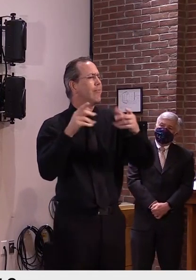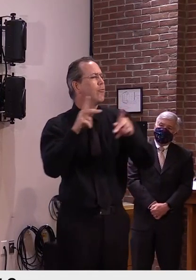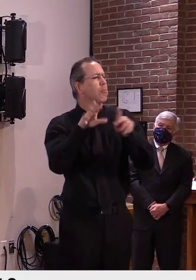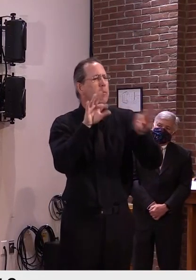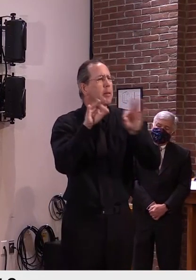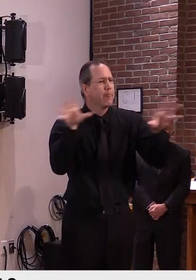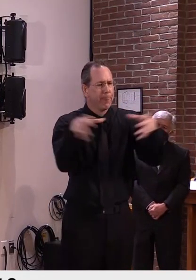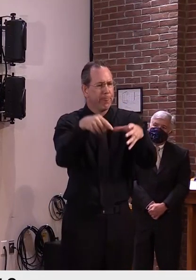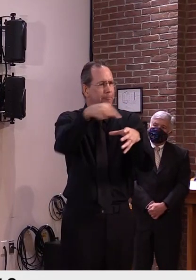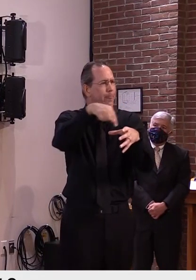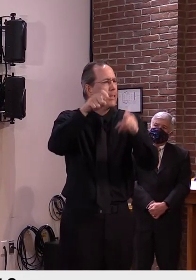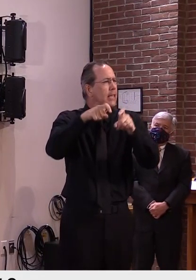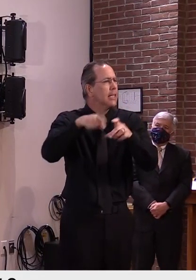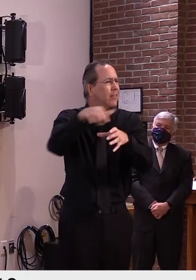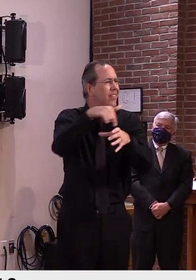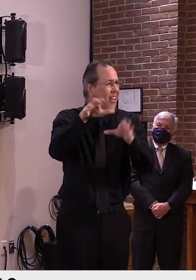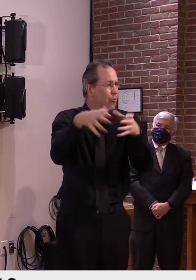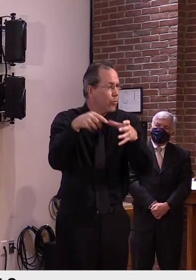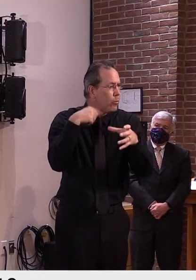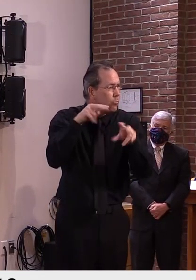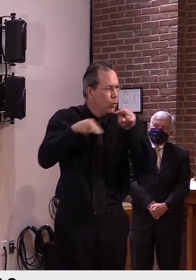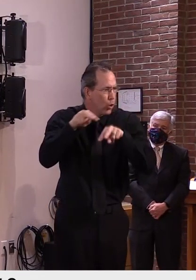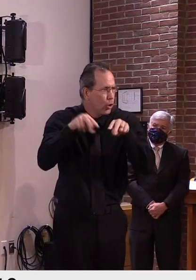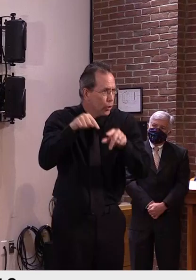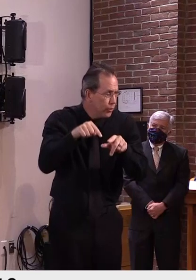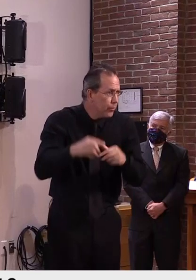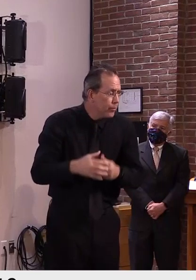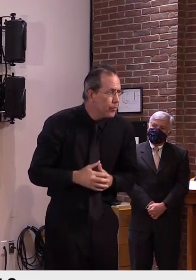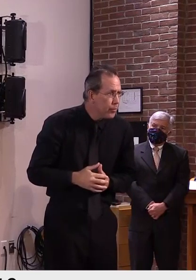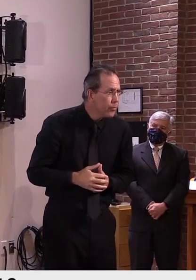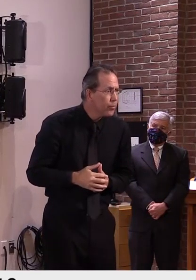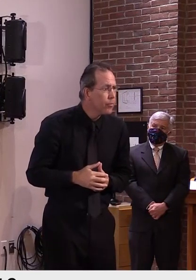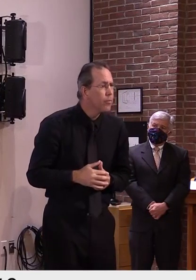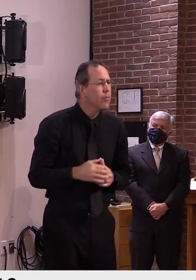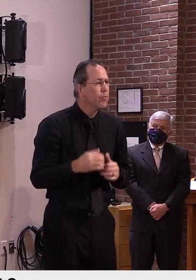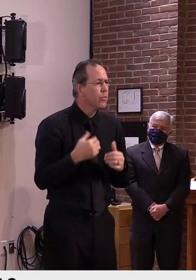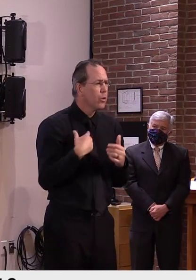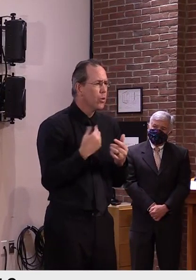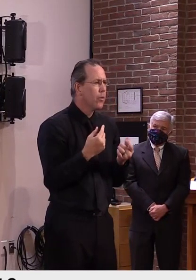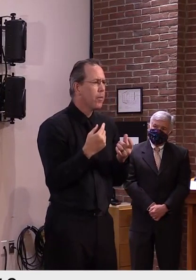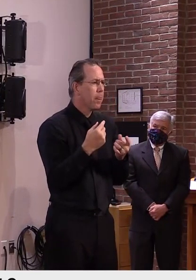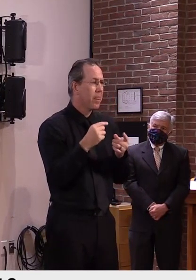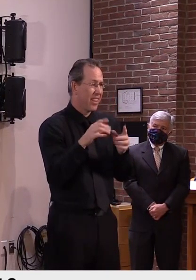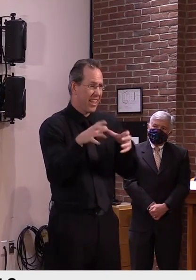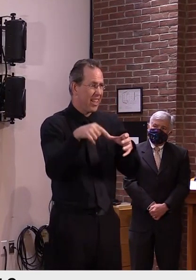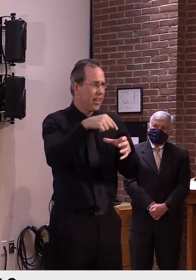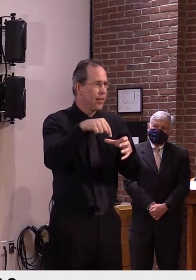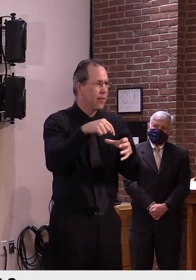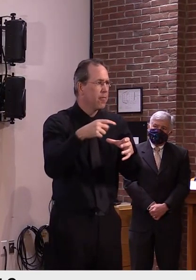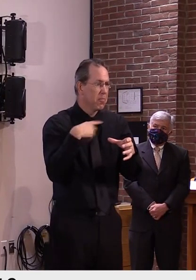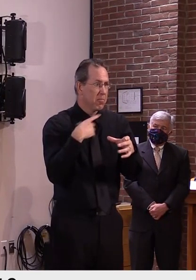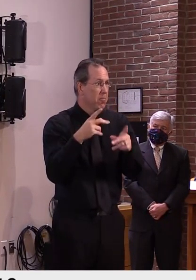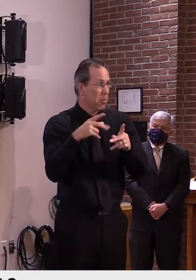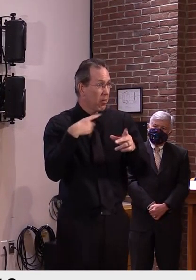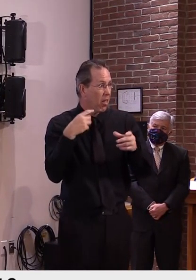state has got 10% of its people with antibodies to the virus before a vaccine, that's a